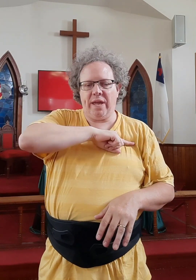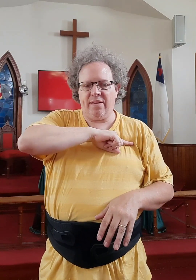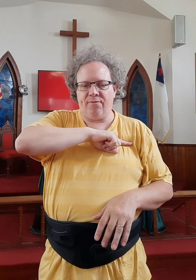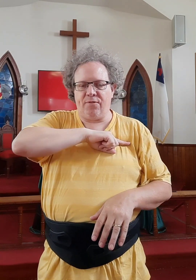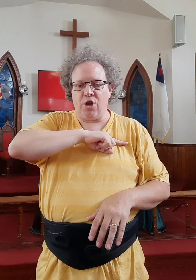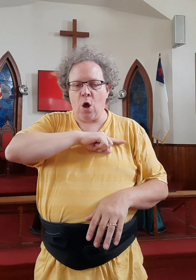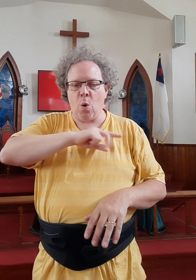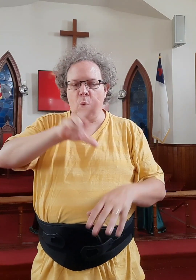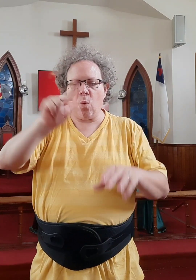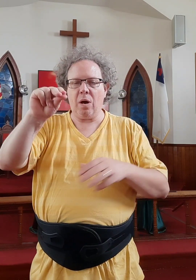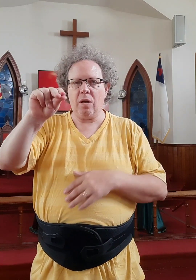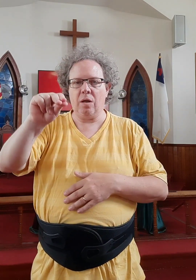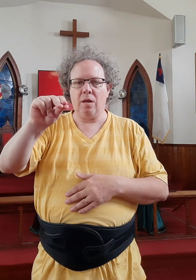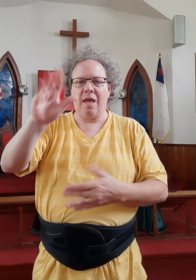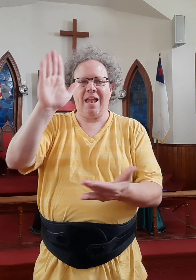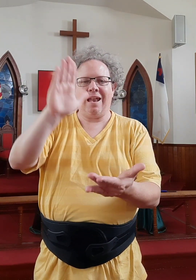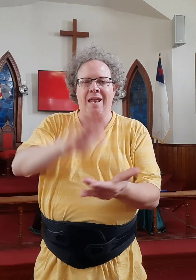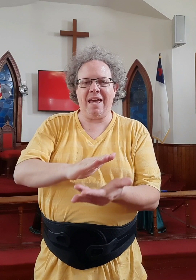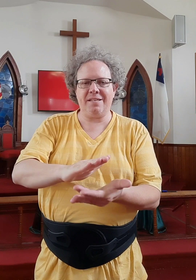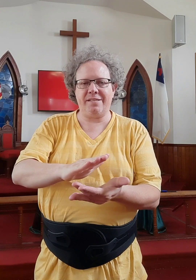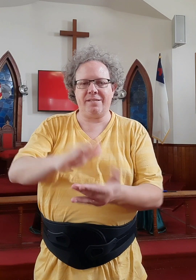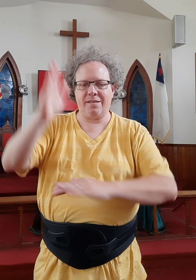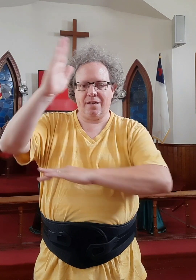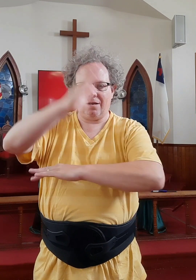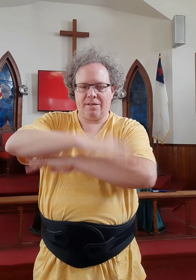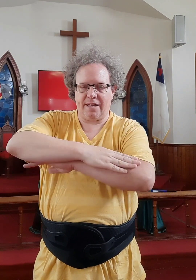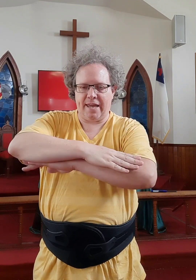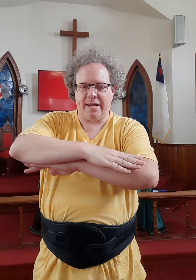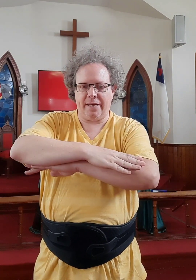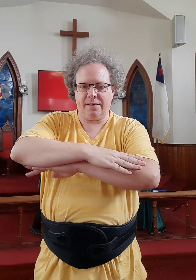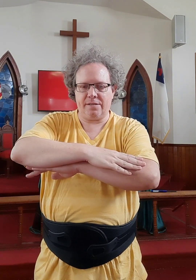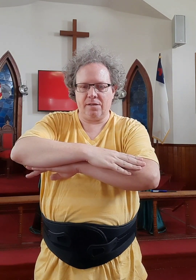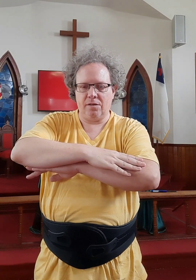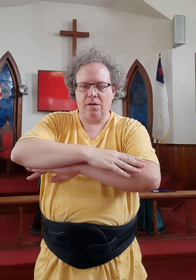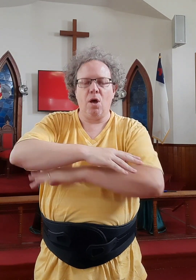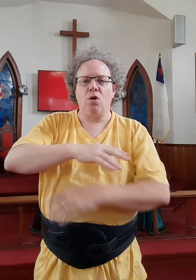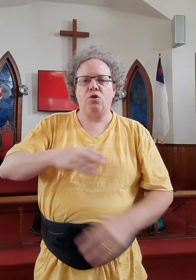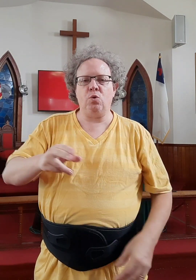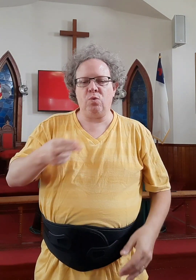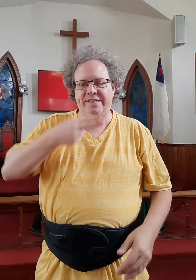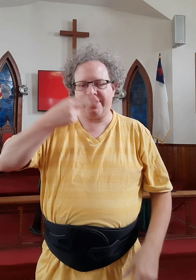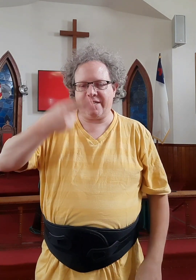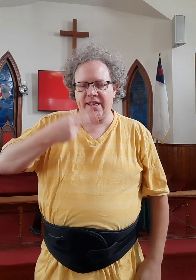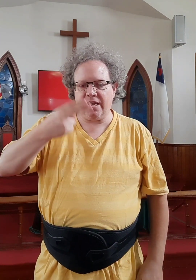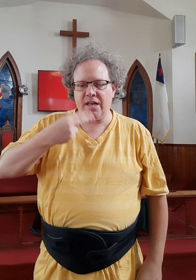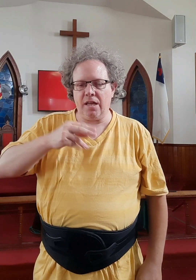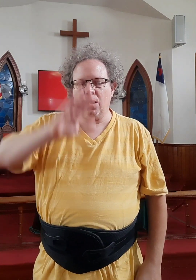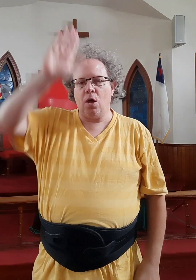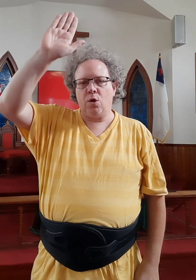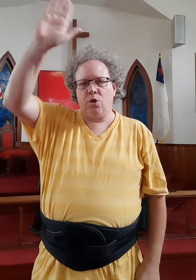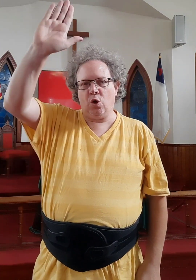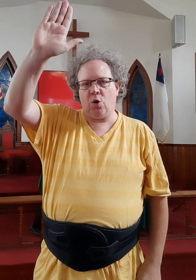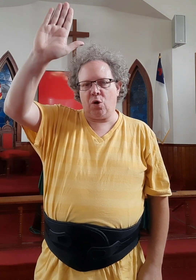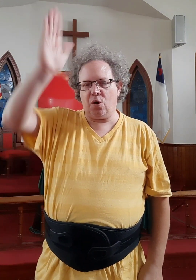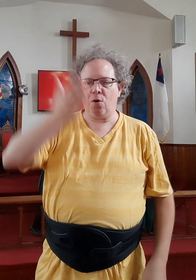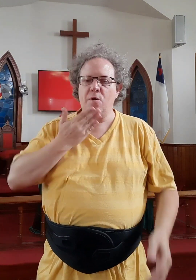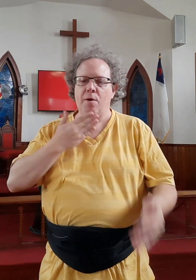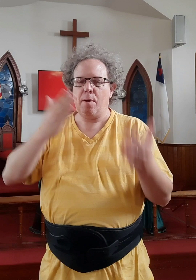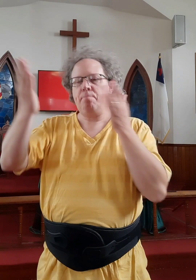we've no less days to sing your